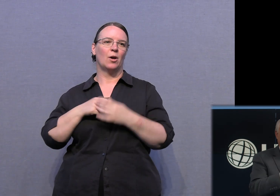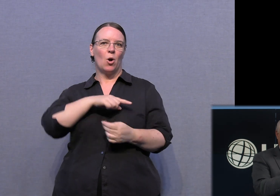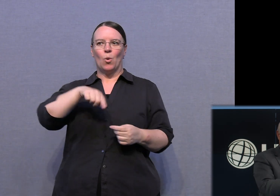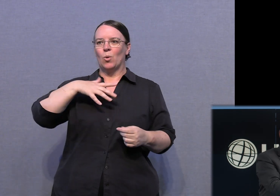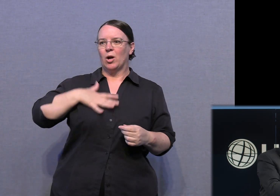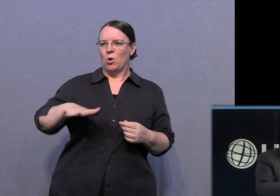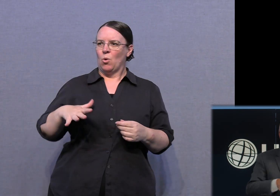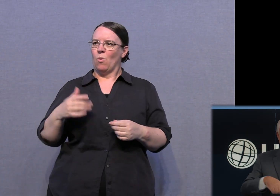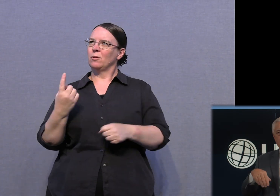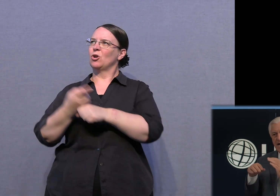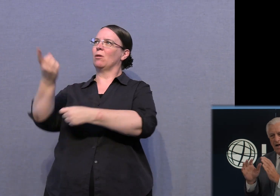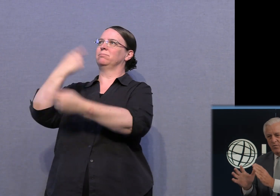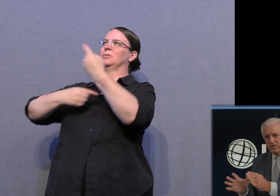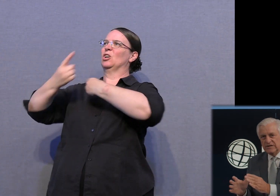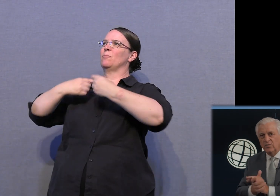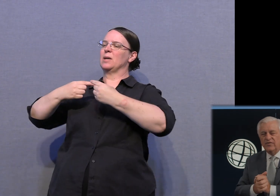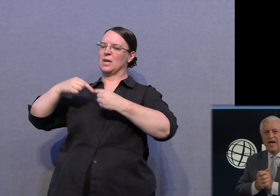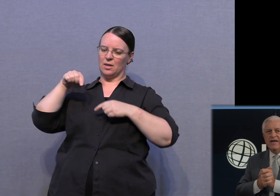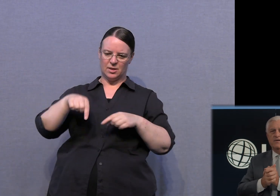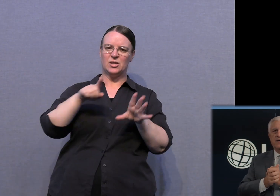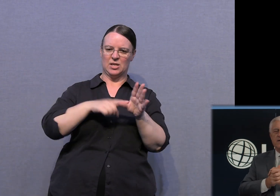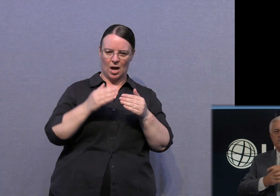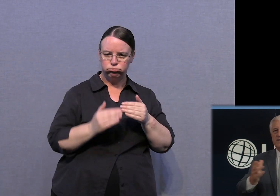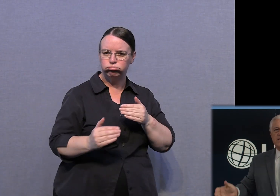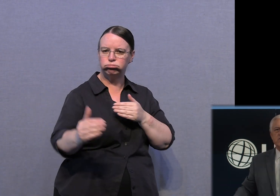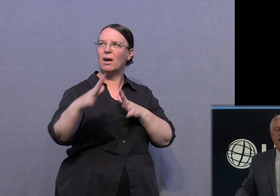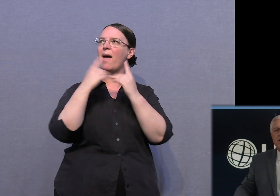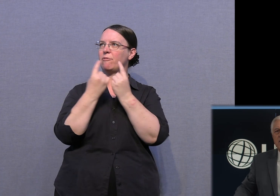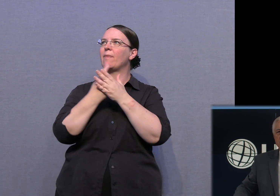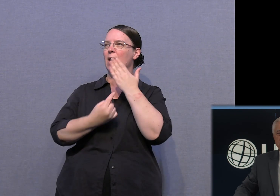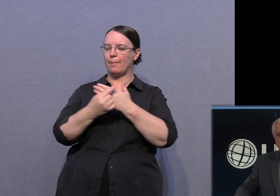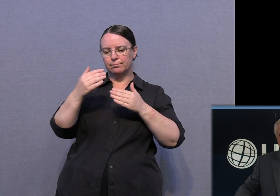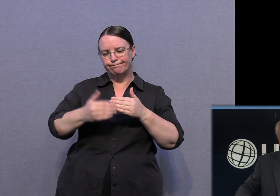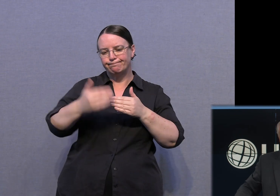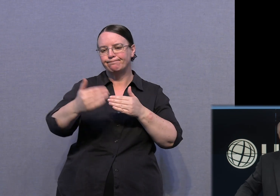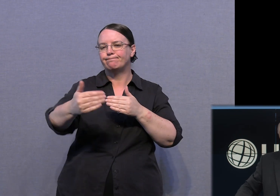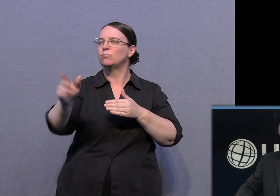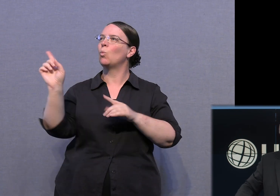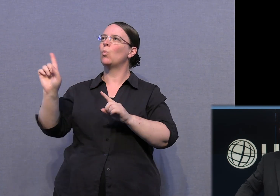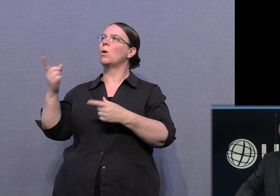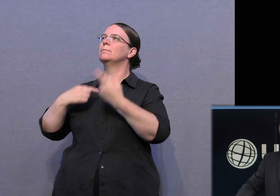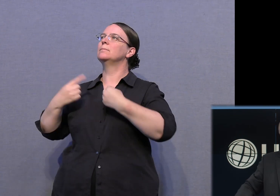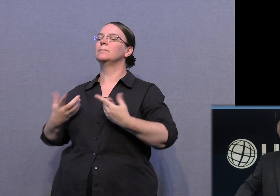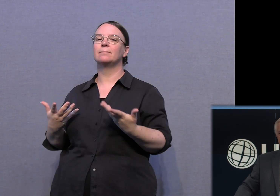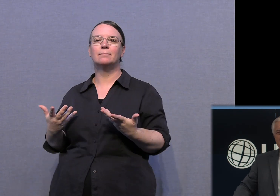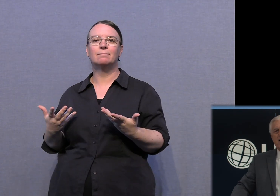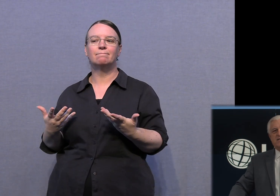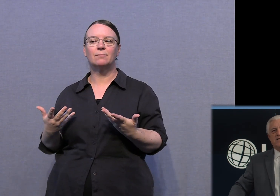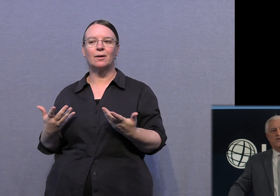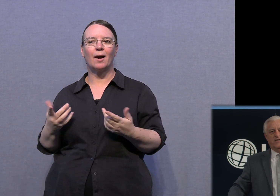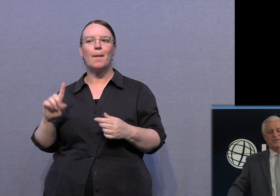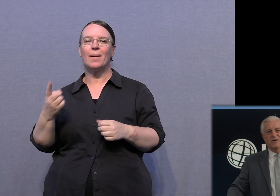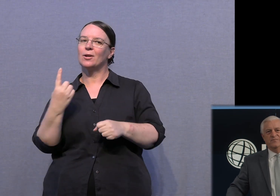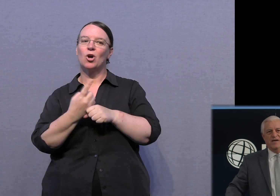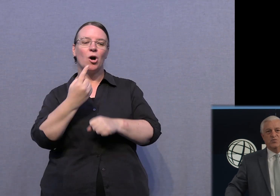and what trial will come and how we'll deal with that. But that's not how God chooses to operate. I suspect that if God